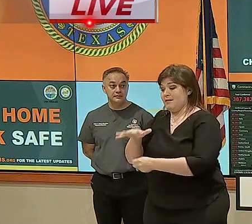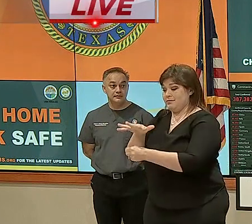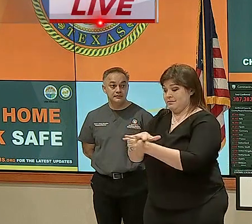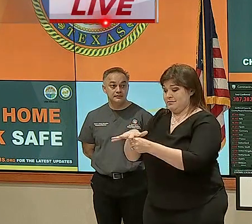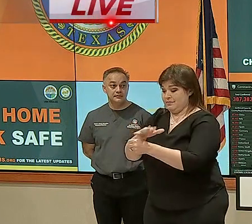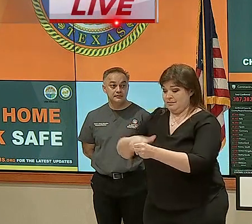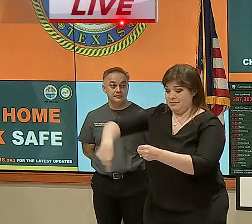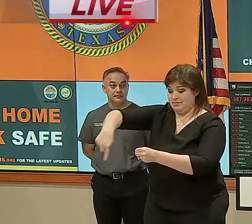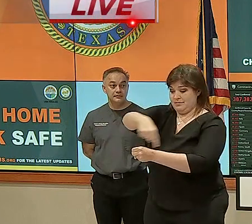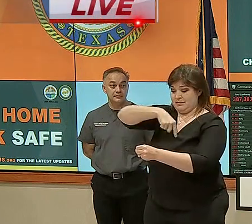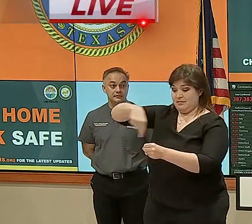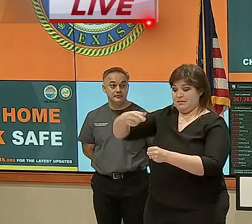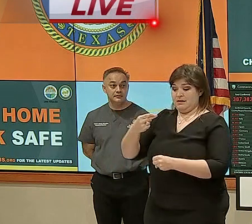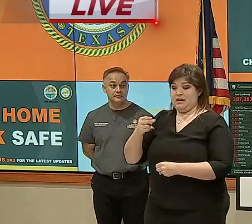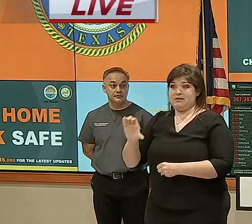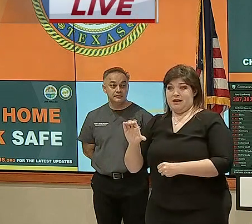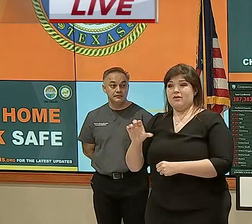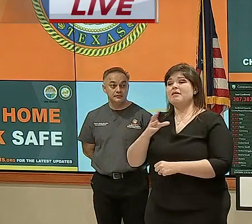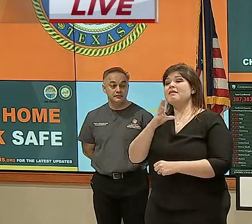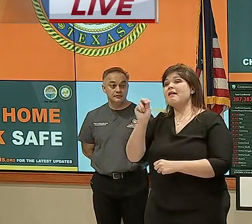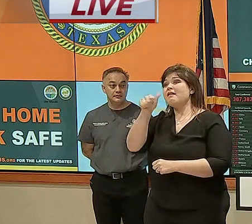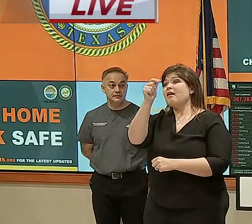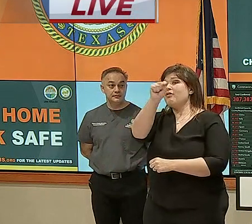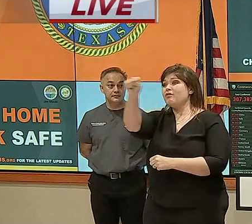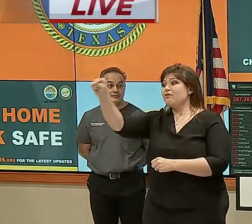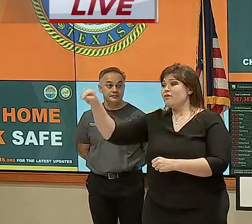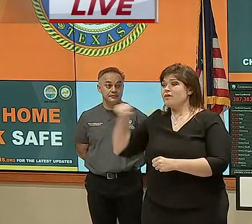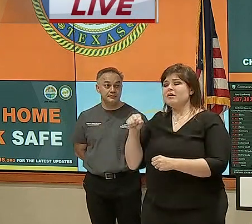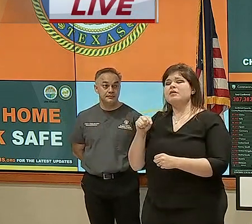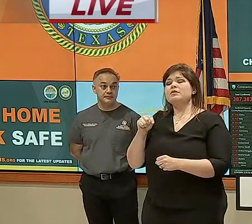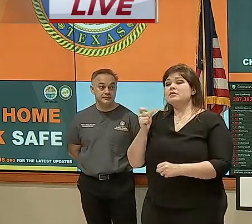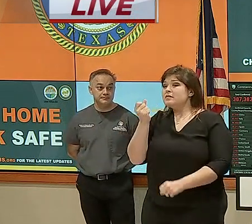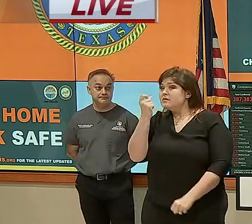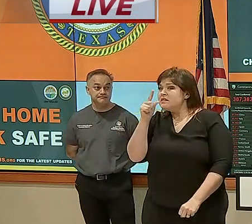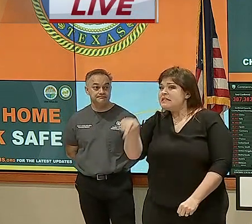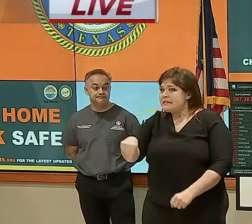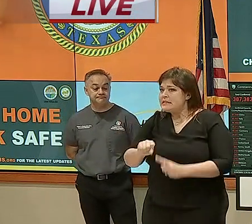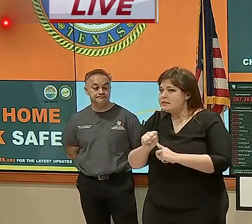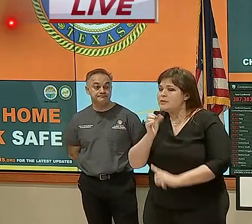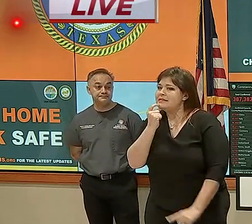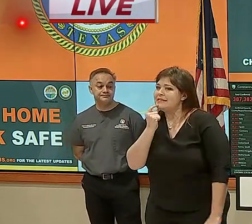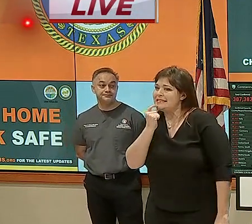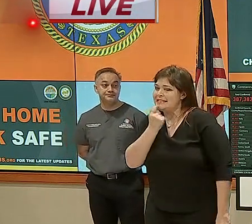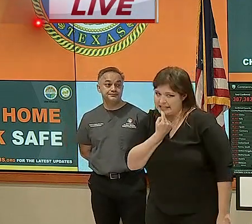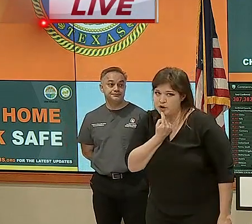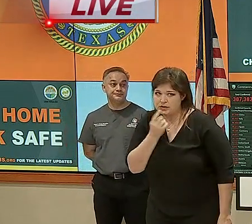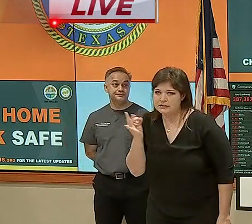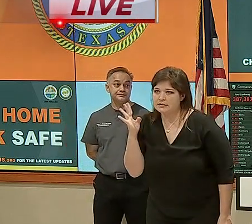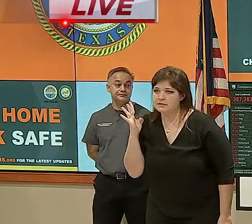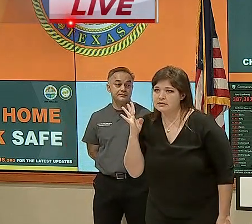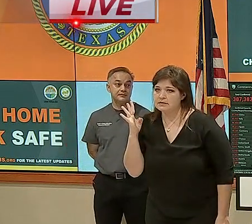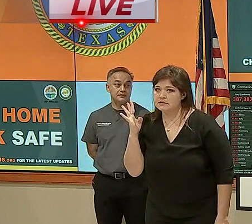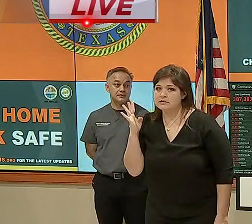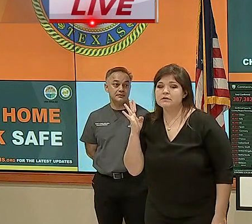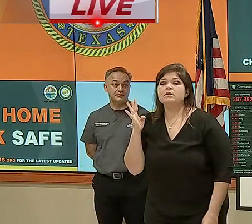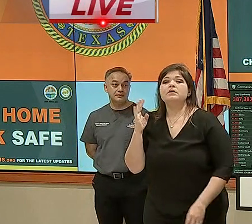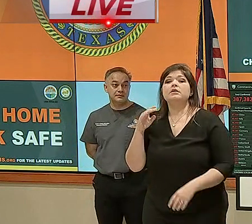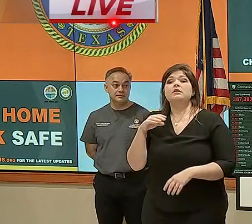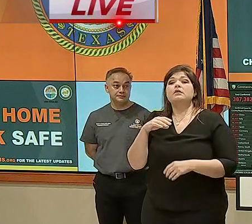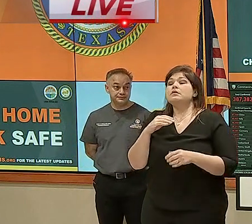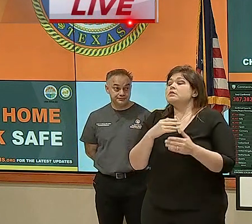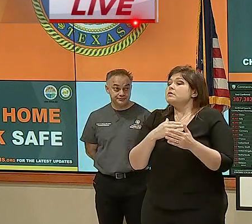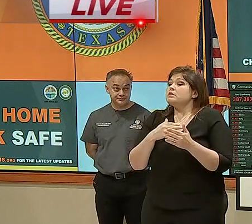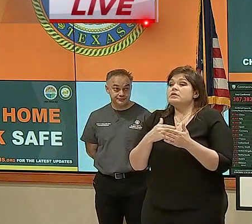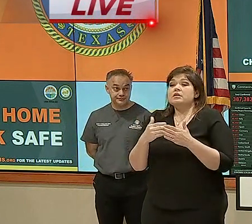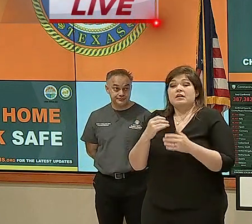even beyond, to recognize that this situation is serious and to recognize that if we don't act and